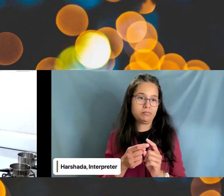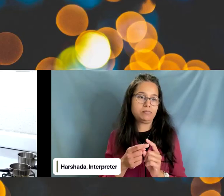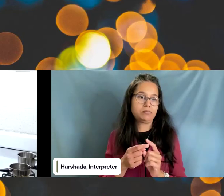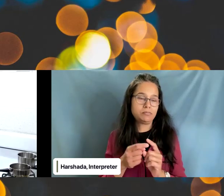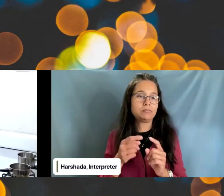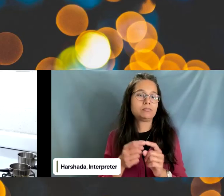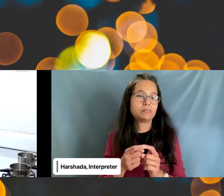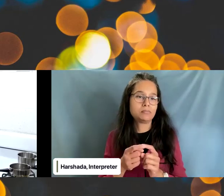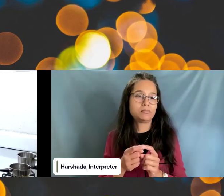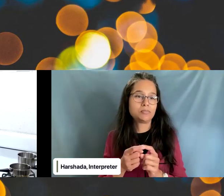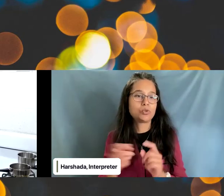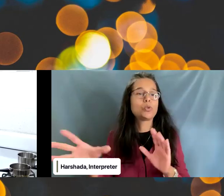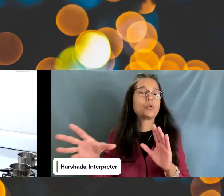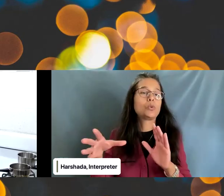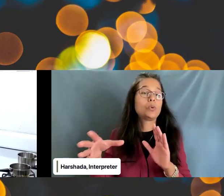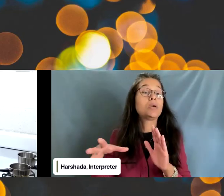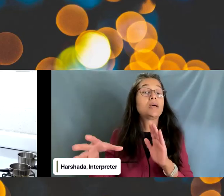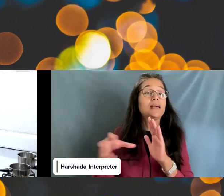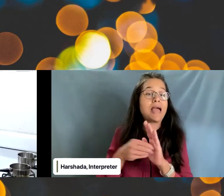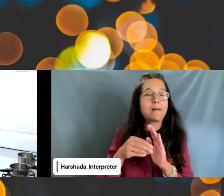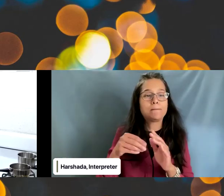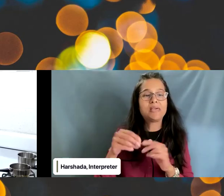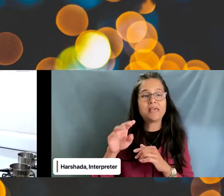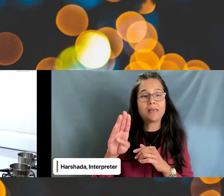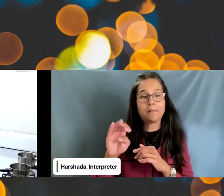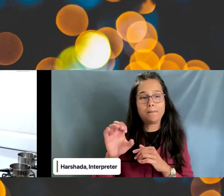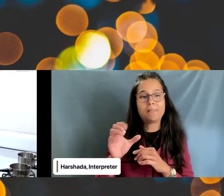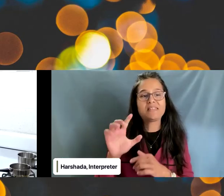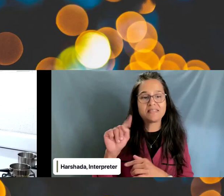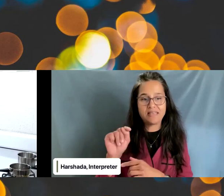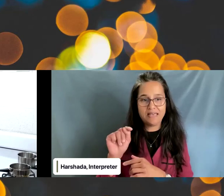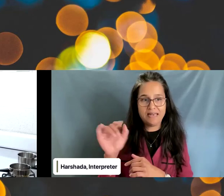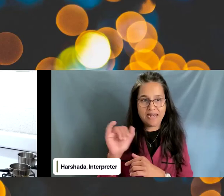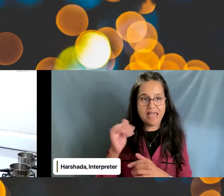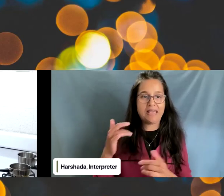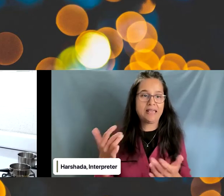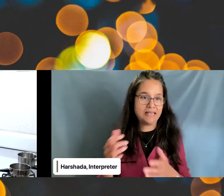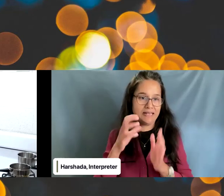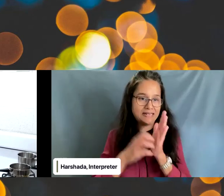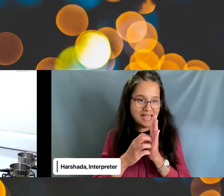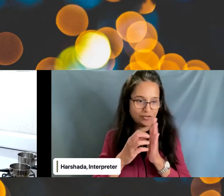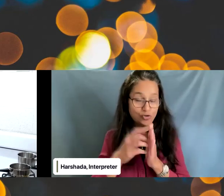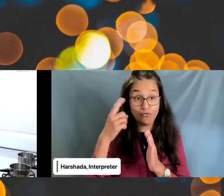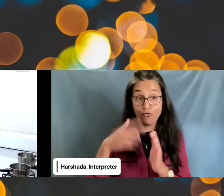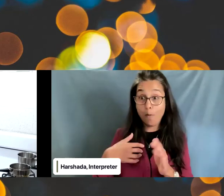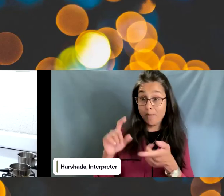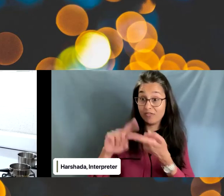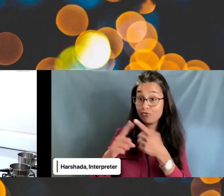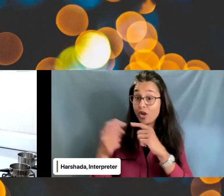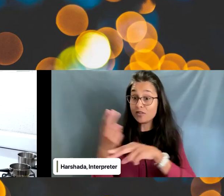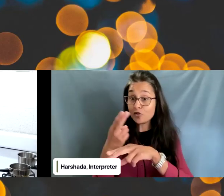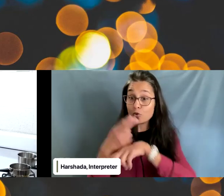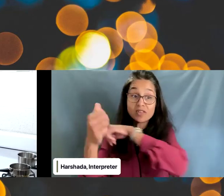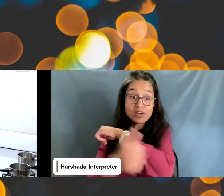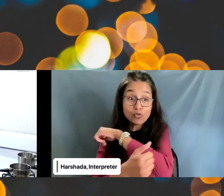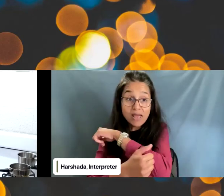So I'm going to give you guys a chance to get that texture. Okay. For my graham cracker friends, I hope you have a texture. It's